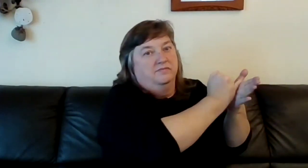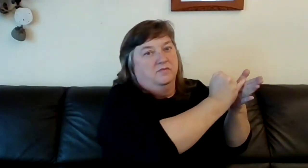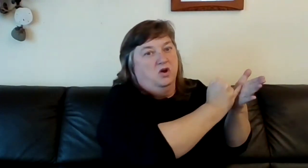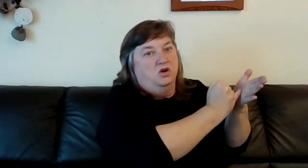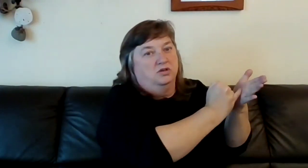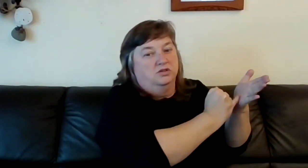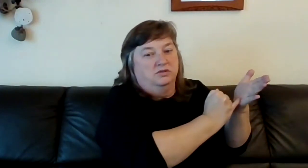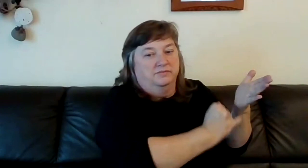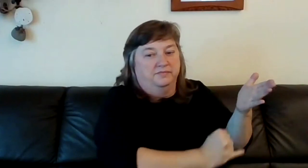art,